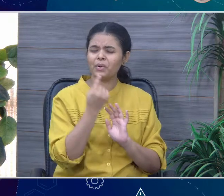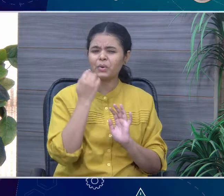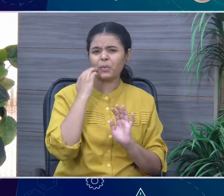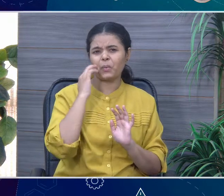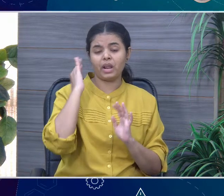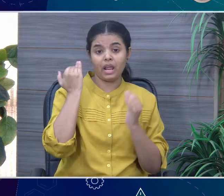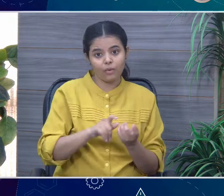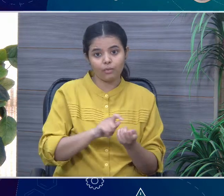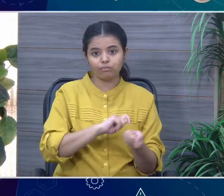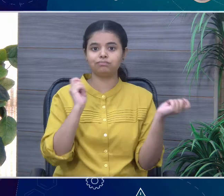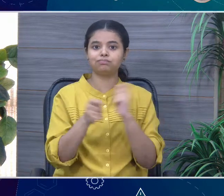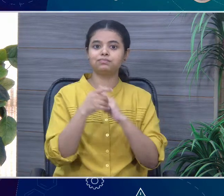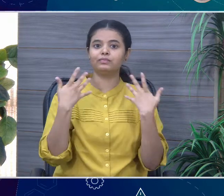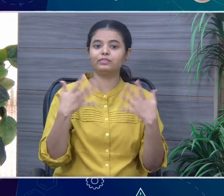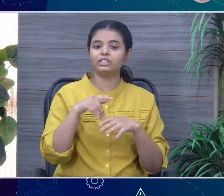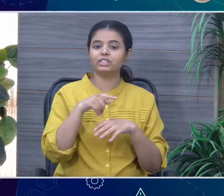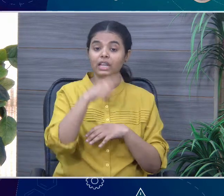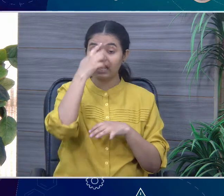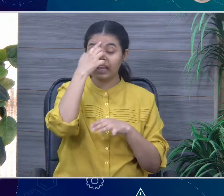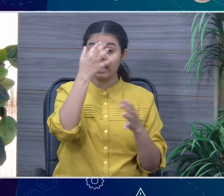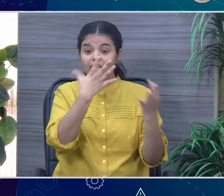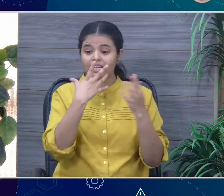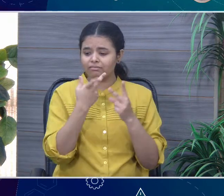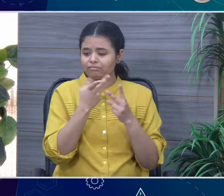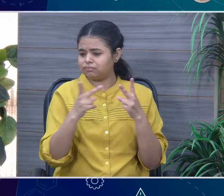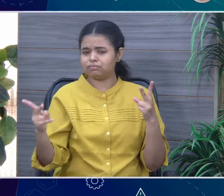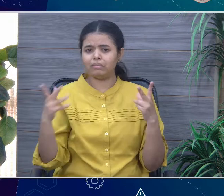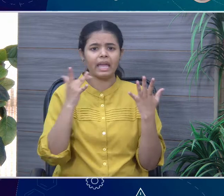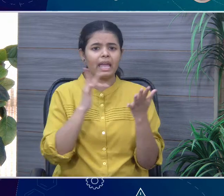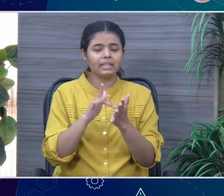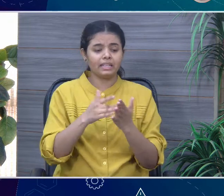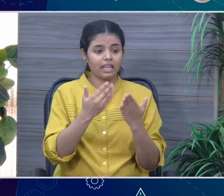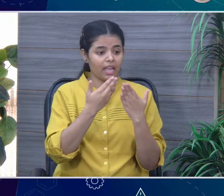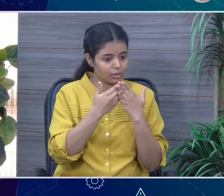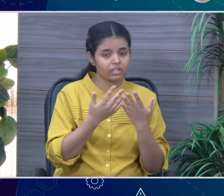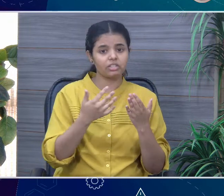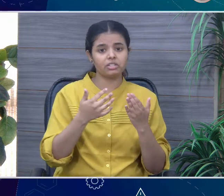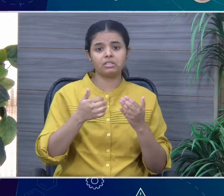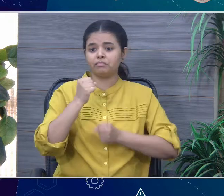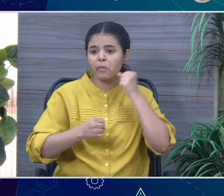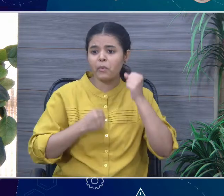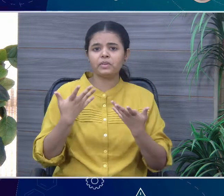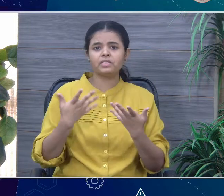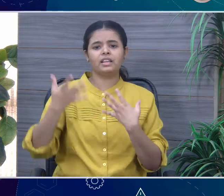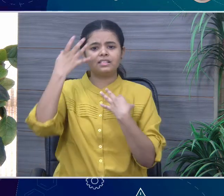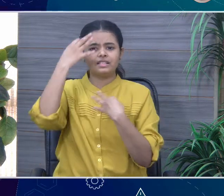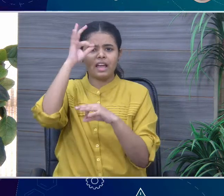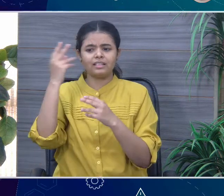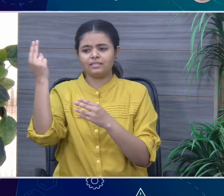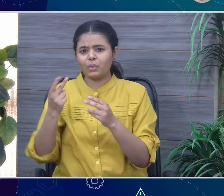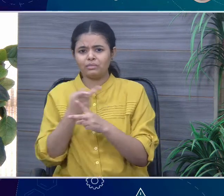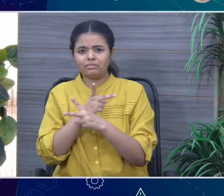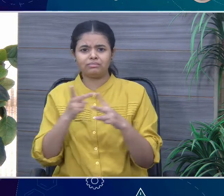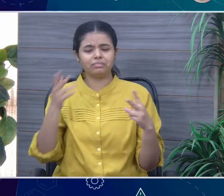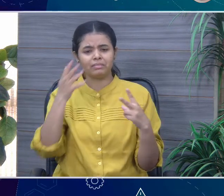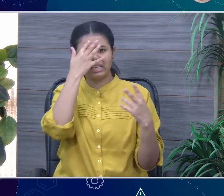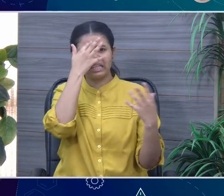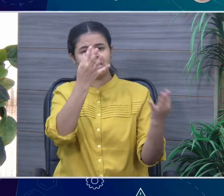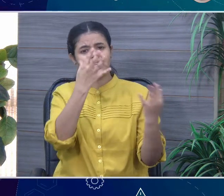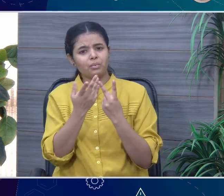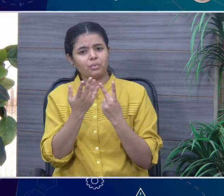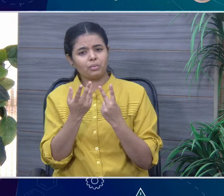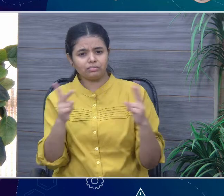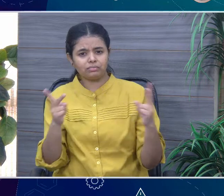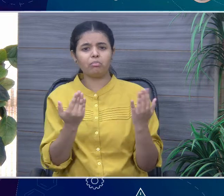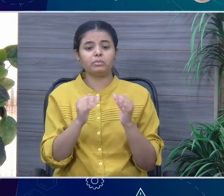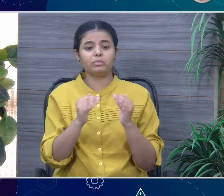we see intelligence can be in any field. So a child can be intelligent in any way. It